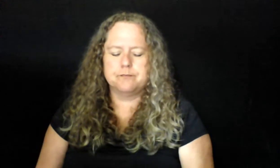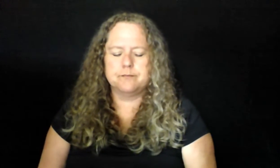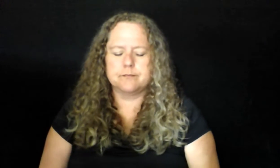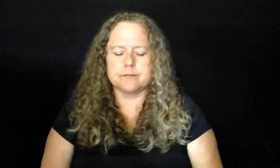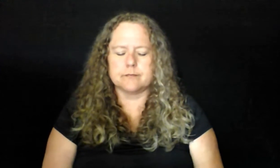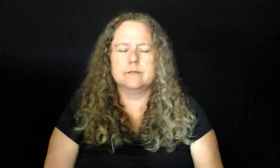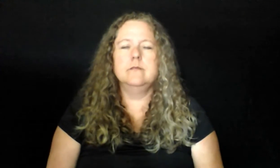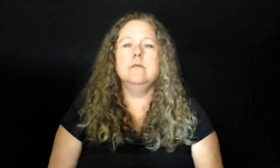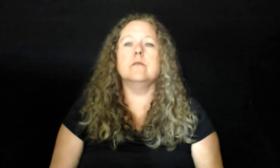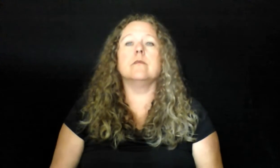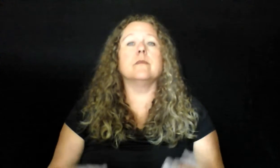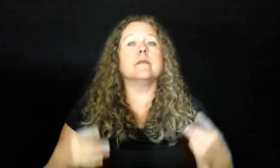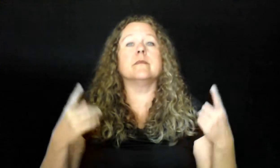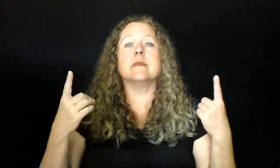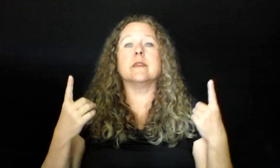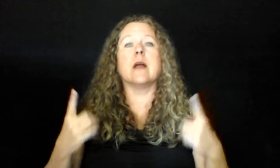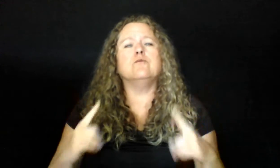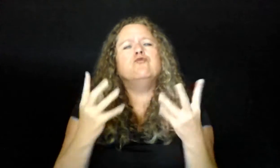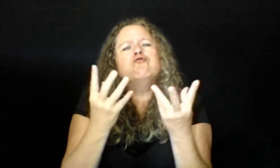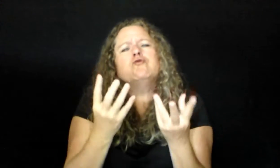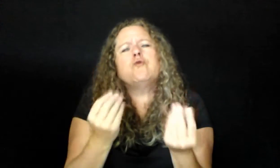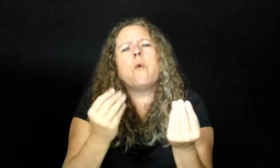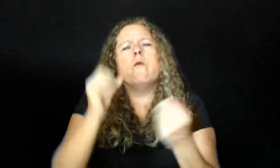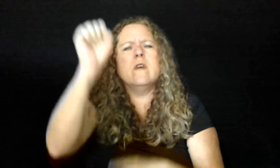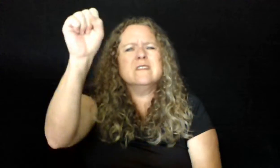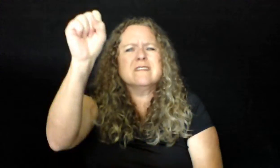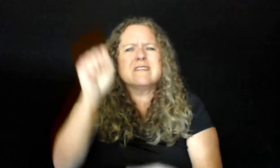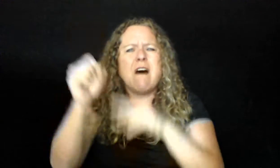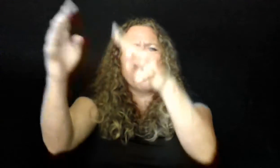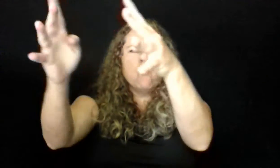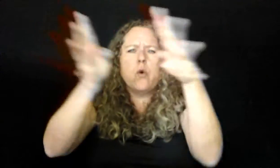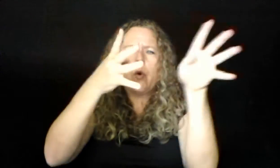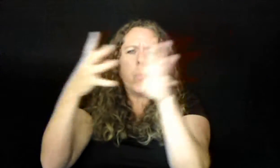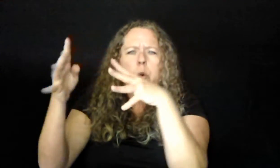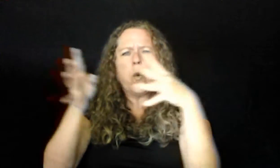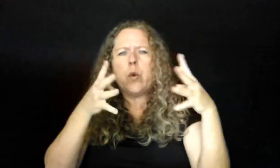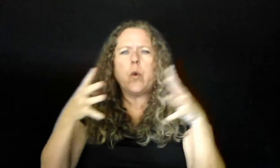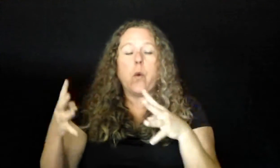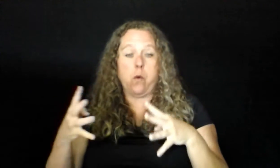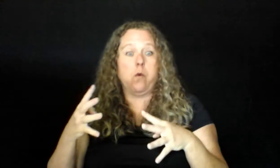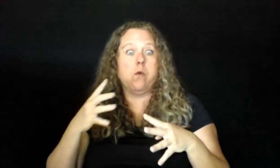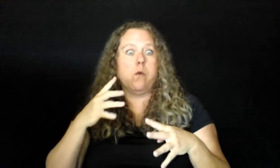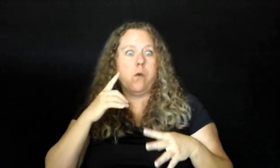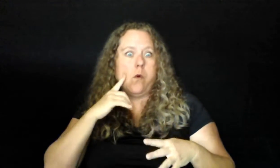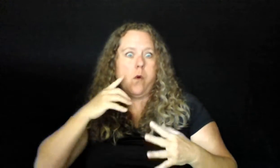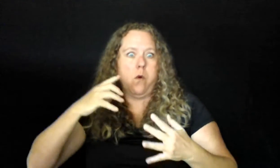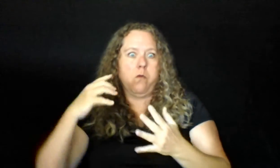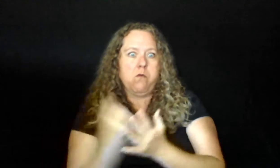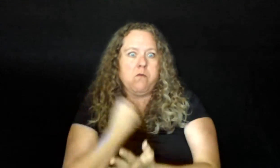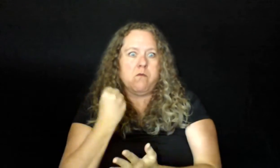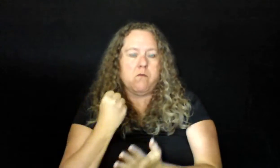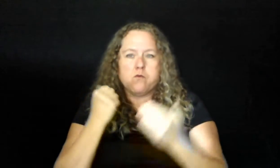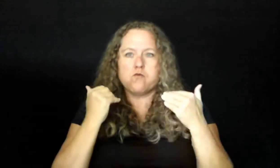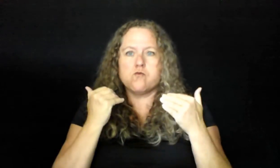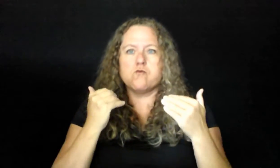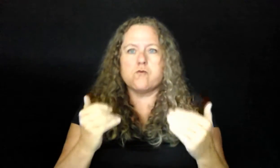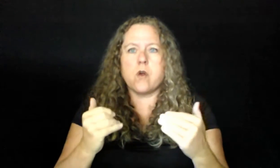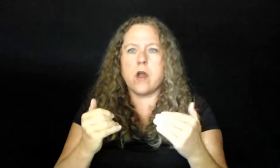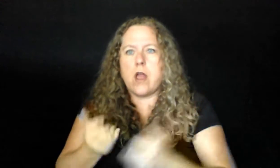When a gentle south wind began to blow, they saw their opportunity, so they weighed anchor and sailed along the shore